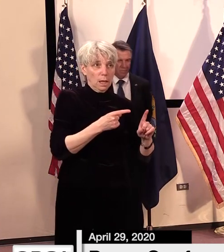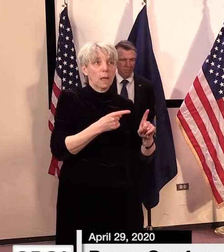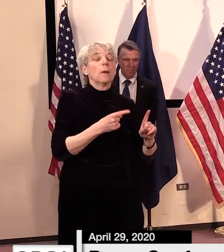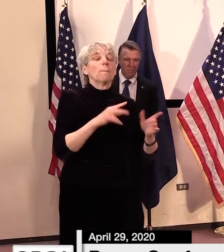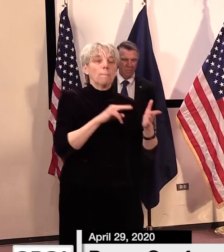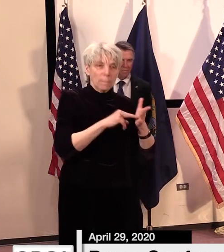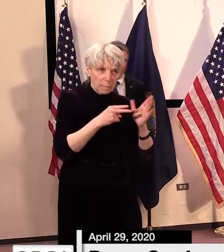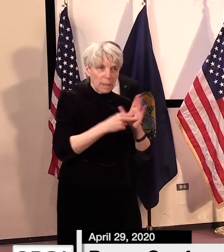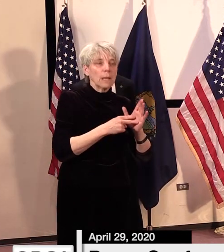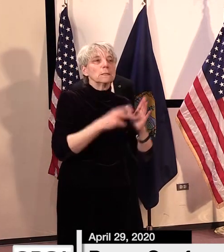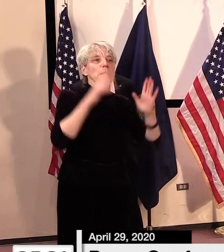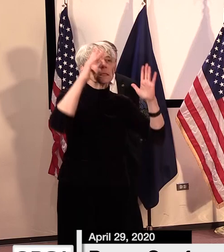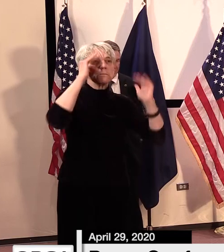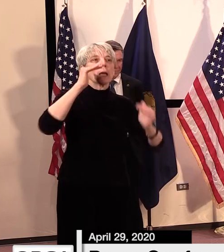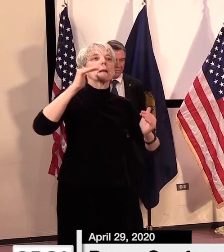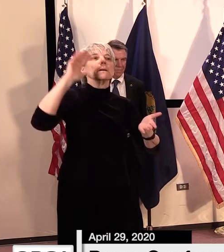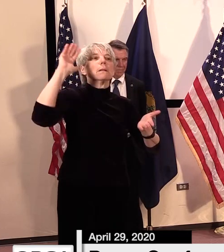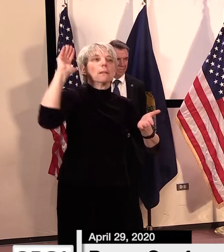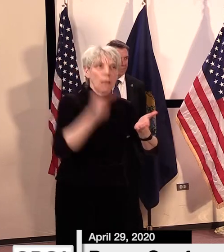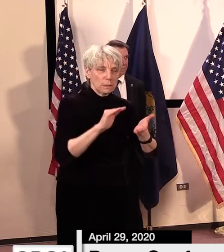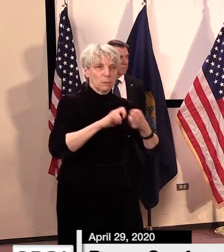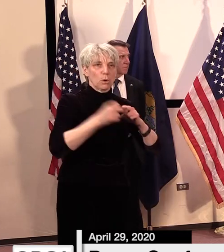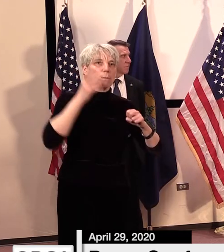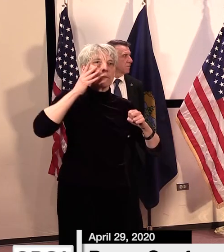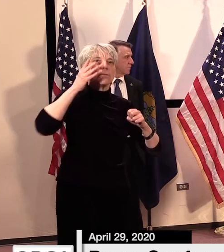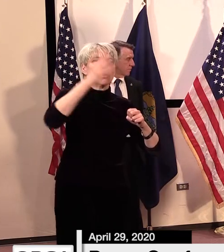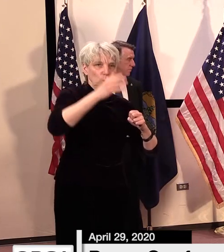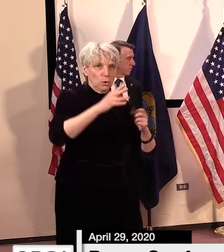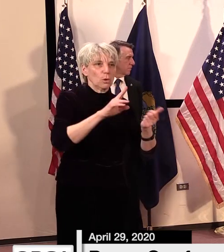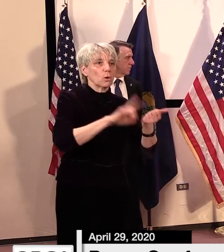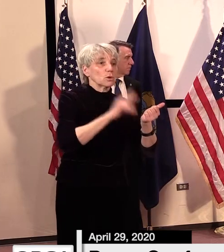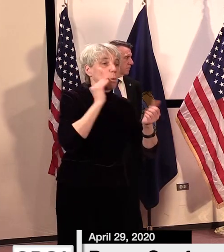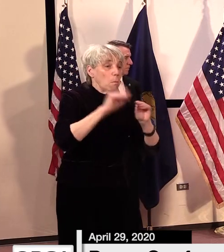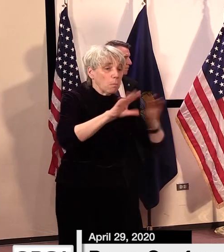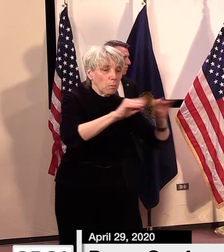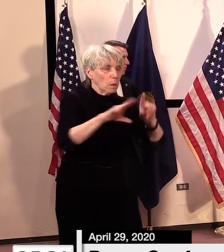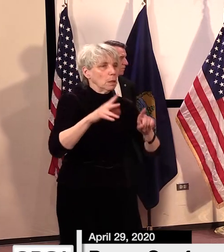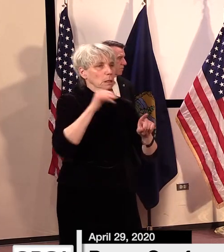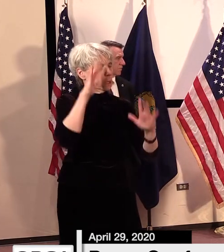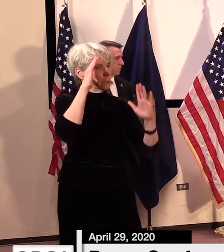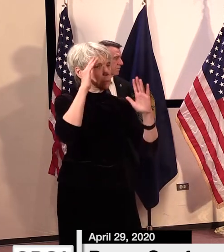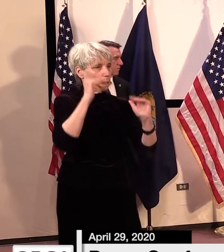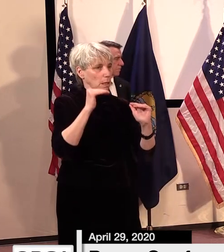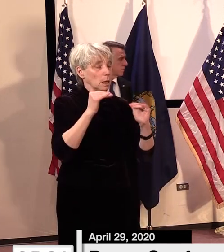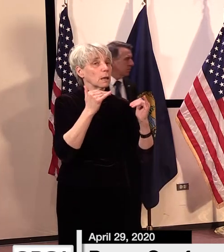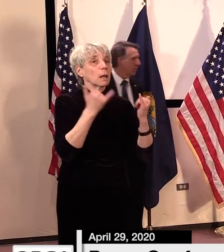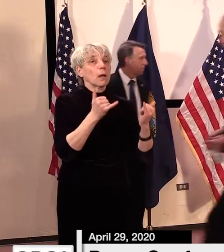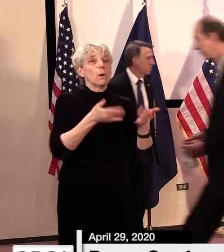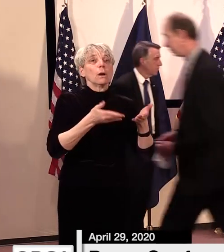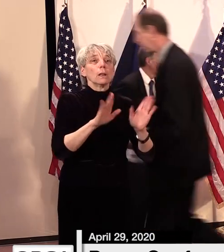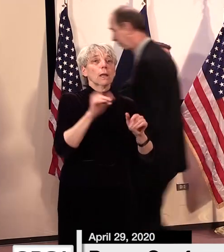likely in the future. I'll let the governor add to that if he'd like to, or Secretary Smith.